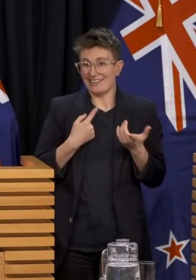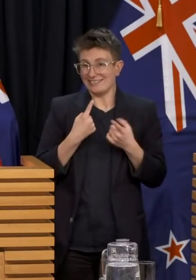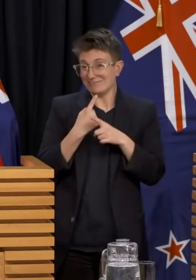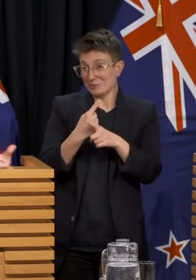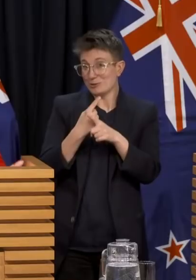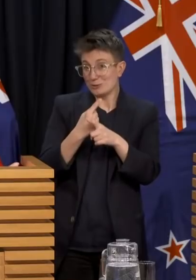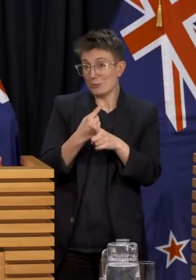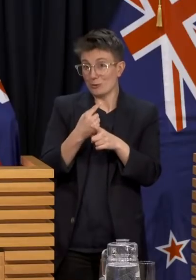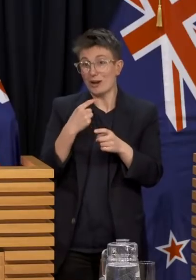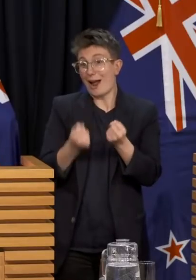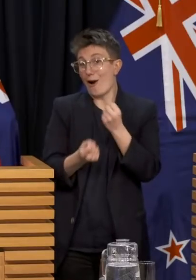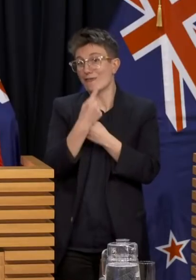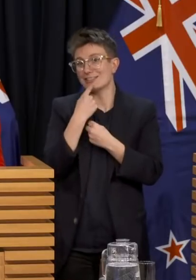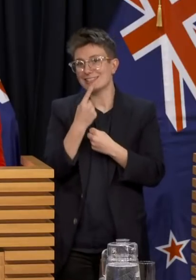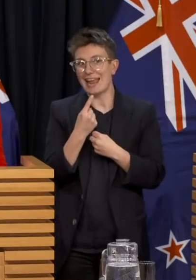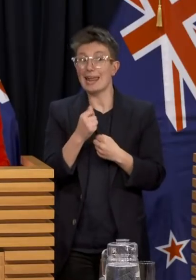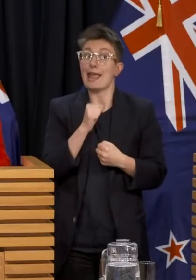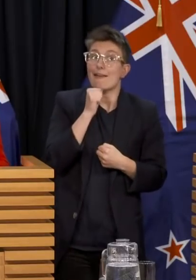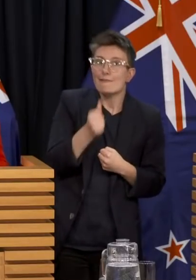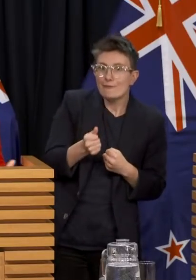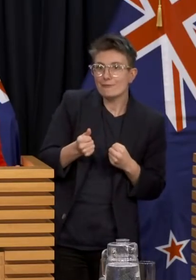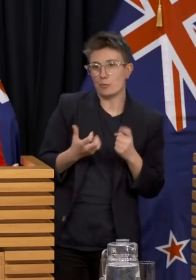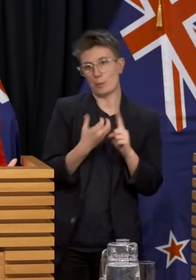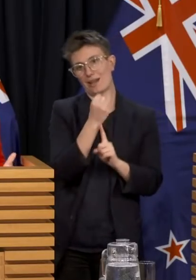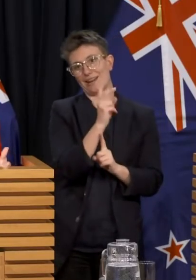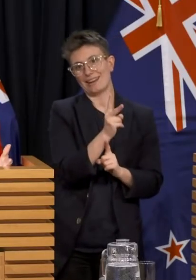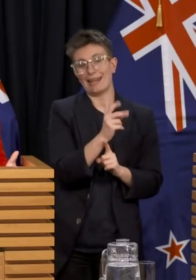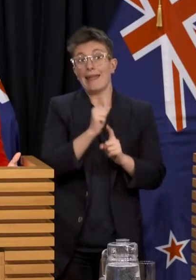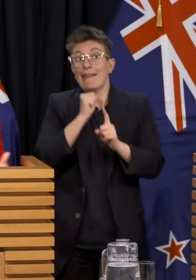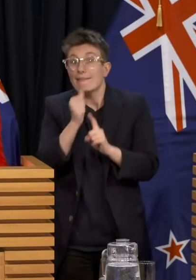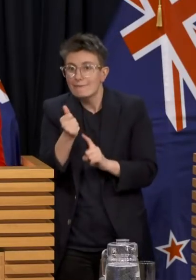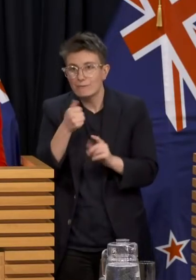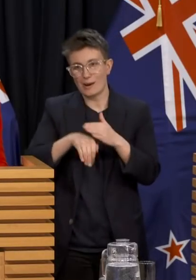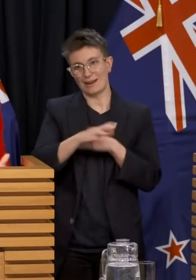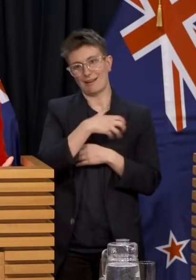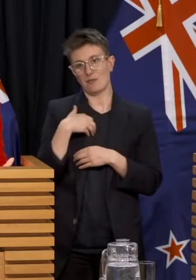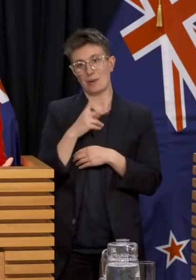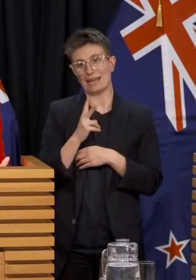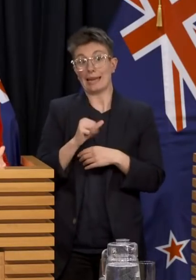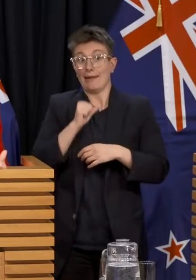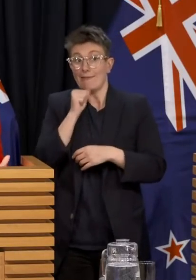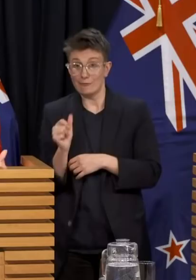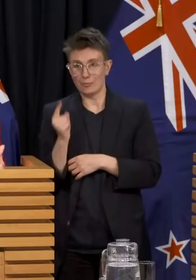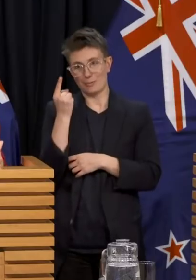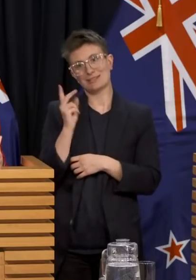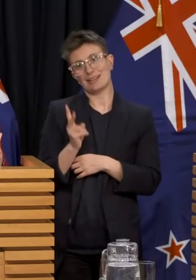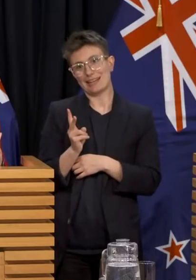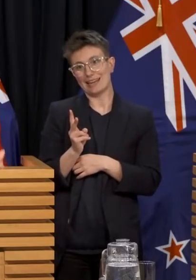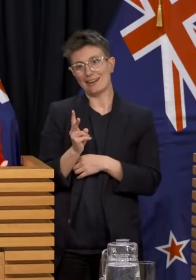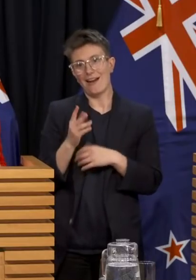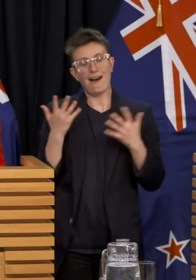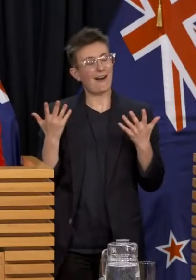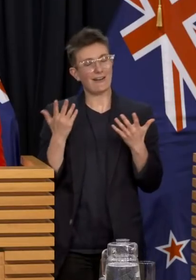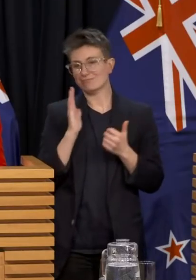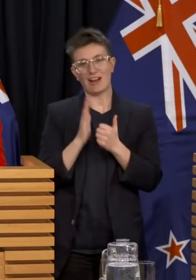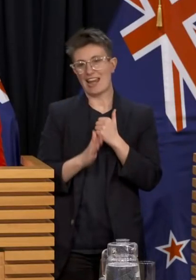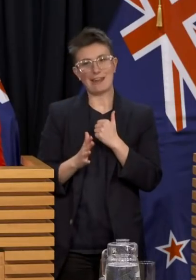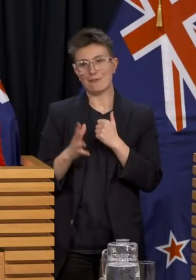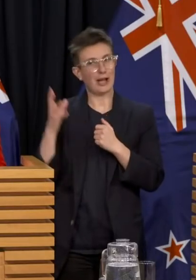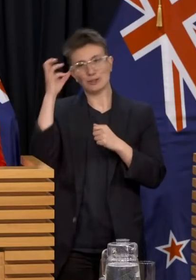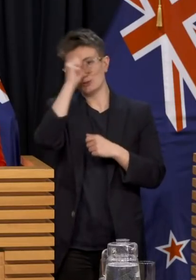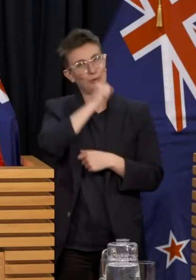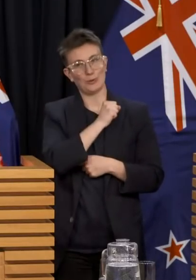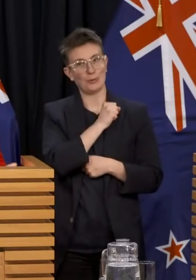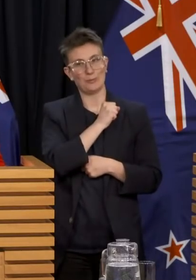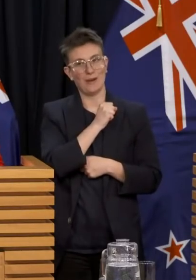we be re-elected? Should we have the privilege of forming government? We take nothing for granted. I have been around politics for too long to take anything for